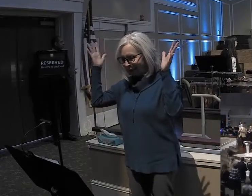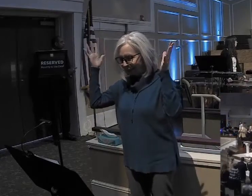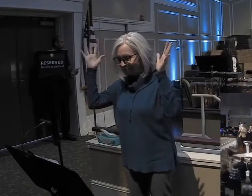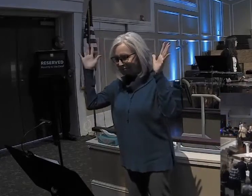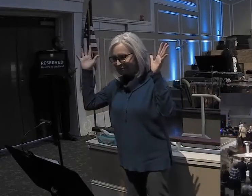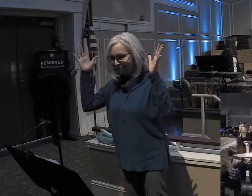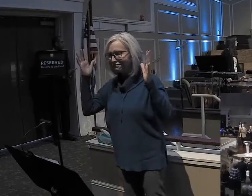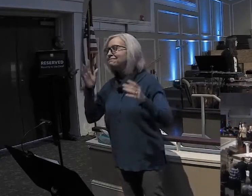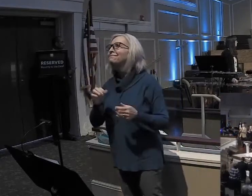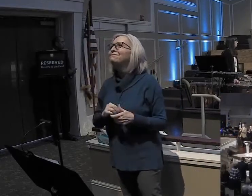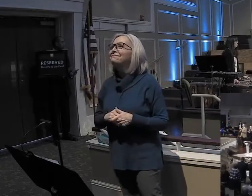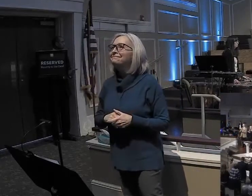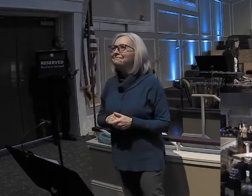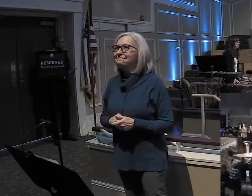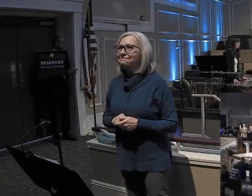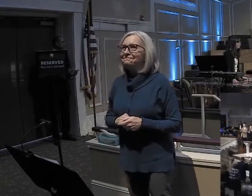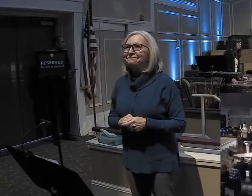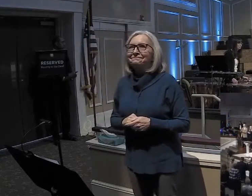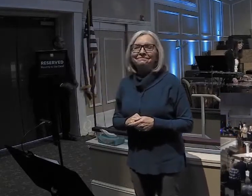today.